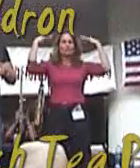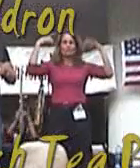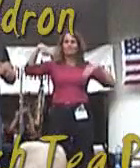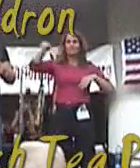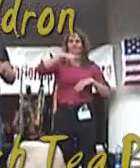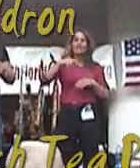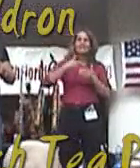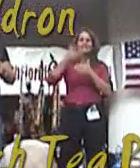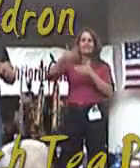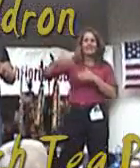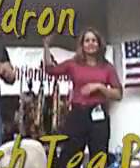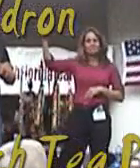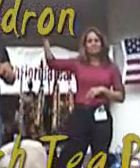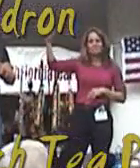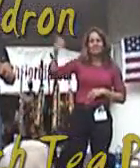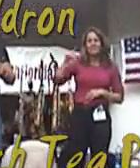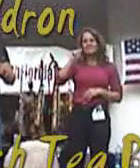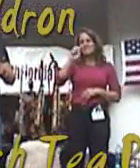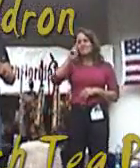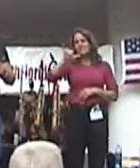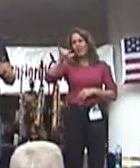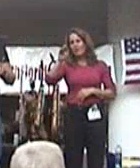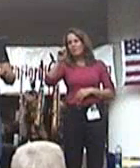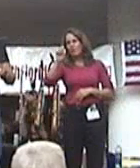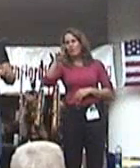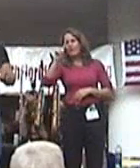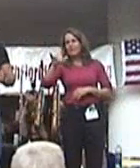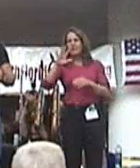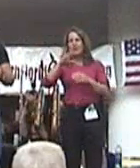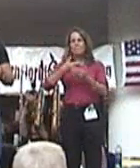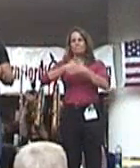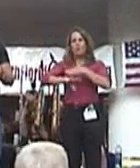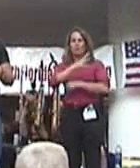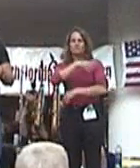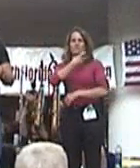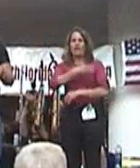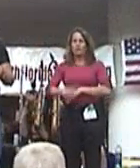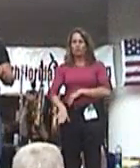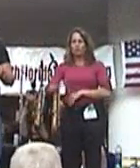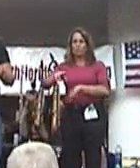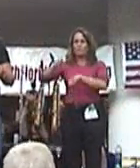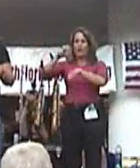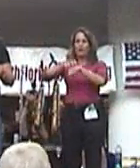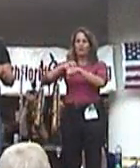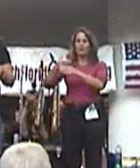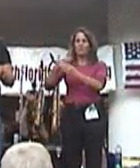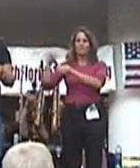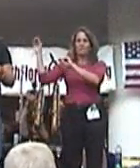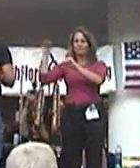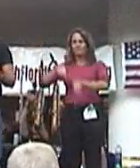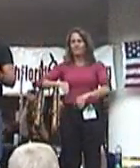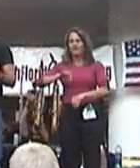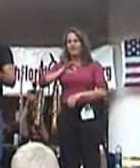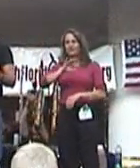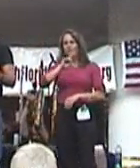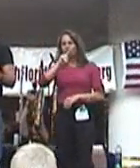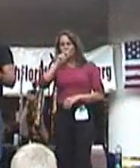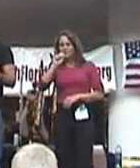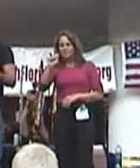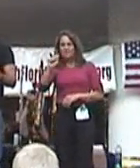Our next speaker is Terry Brady. He was born in Scotland, grew up in Ireland before coming to the United States 52 years